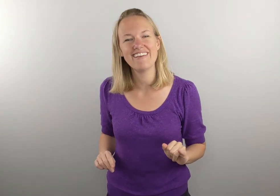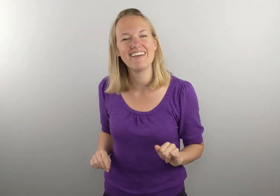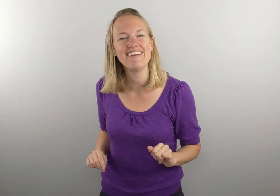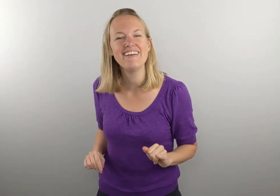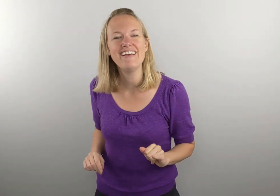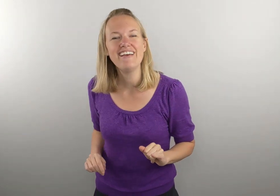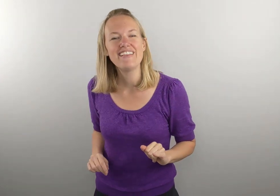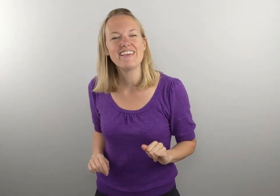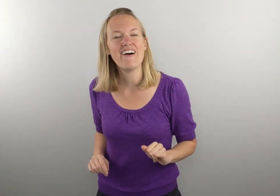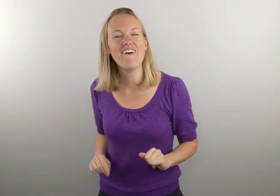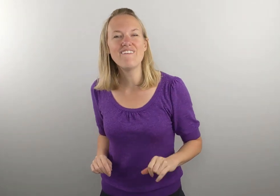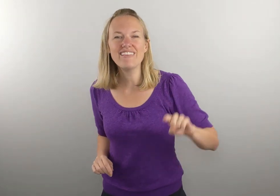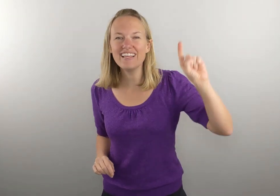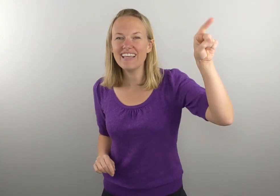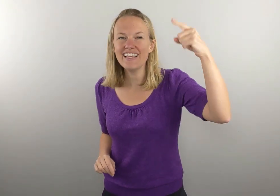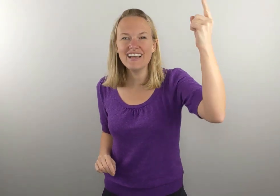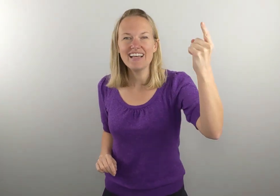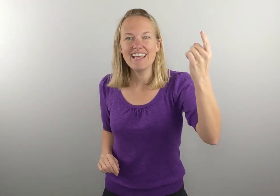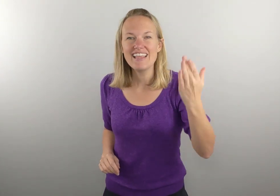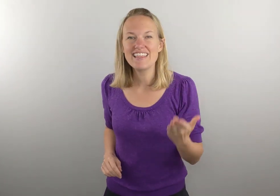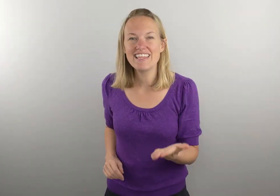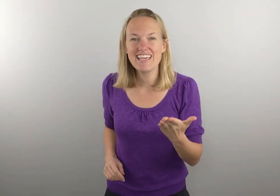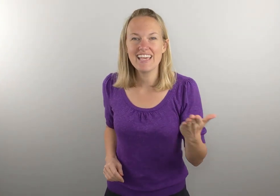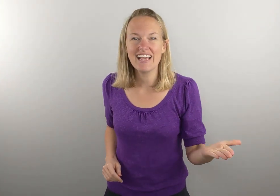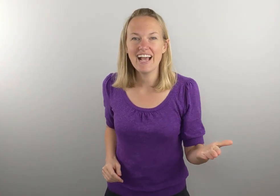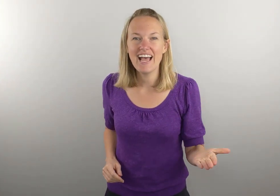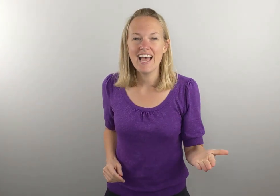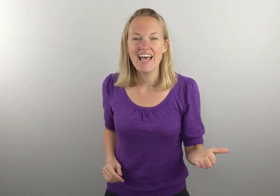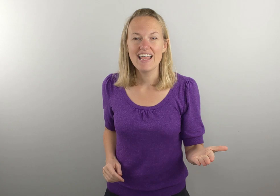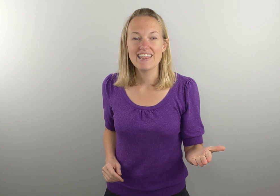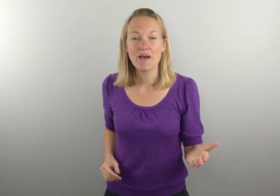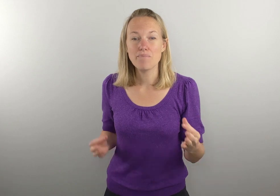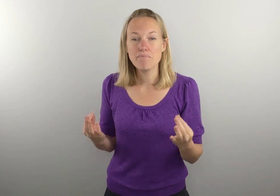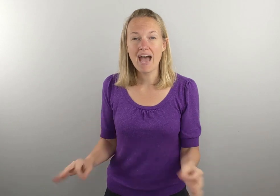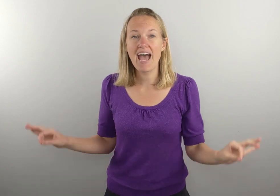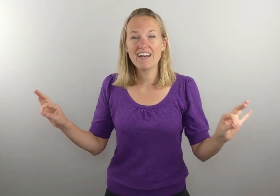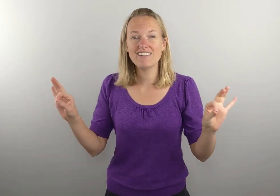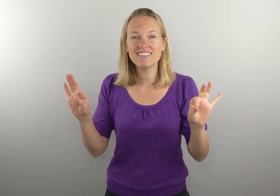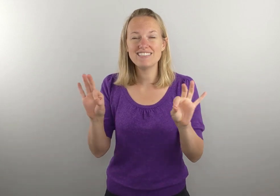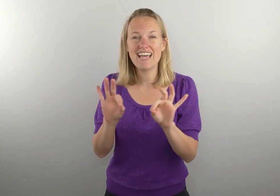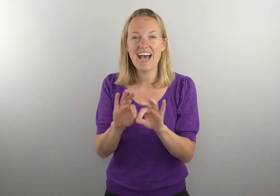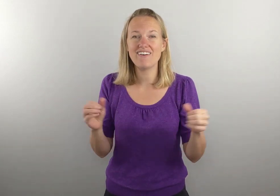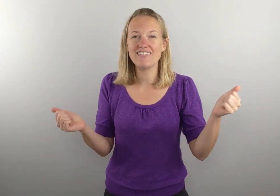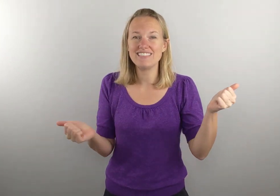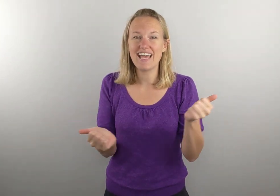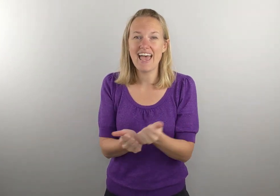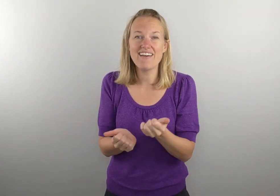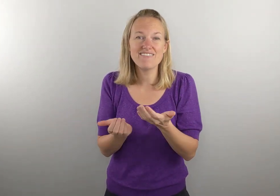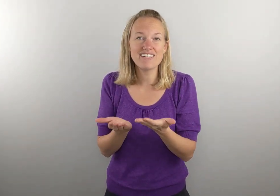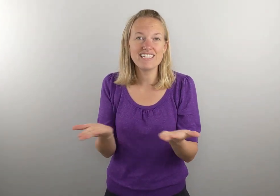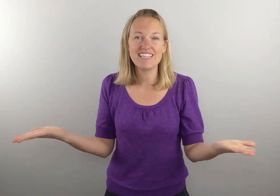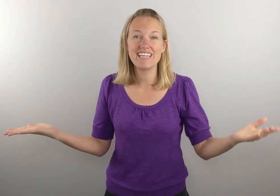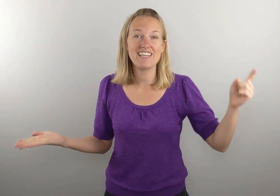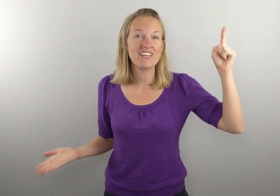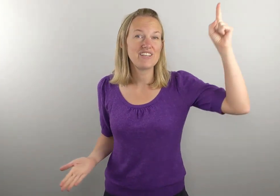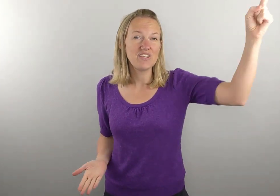okay? The only thing that matters now is everything